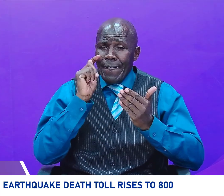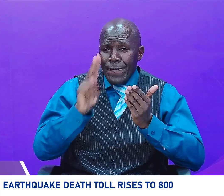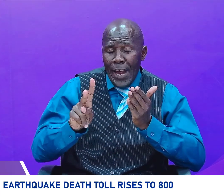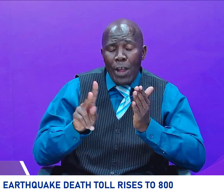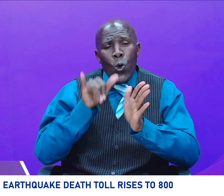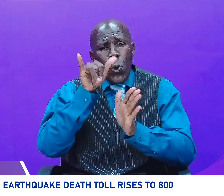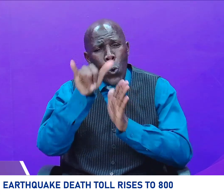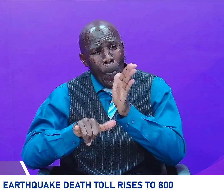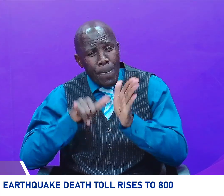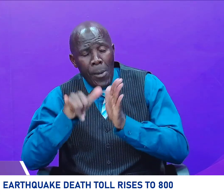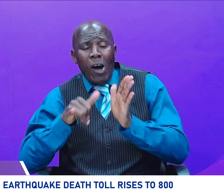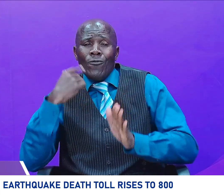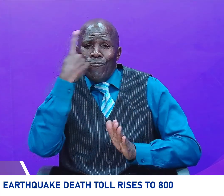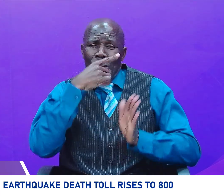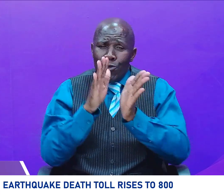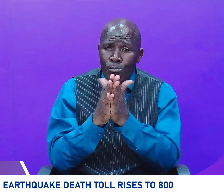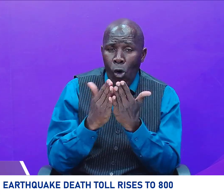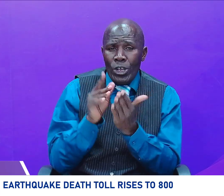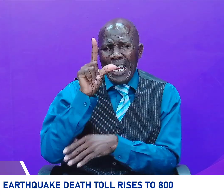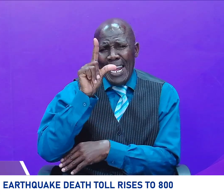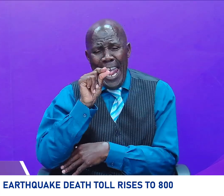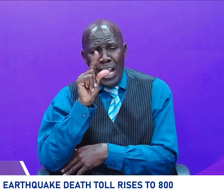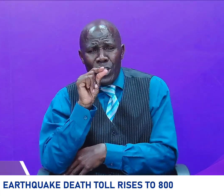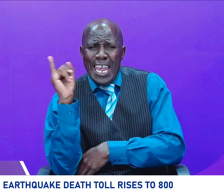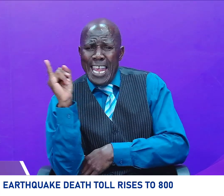forget to leave your comments on our social media platforms from YouTube